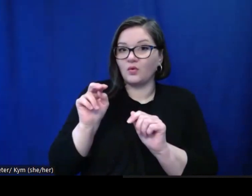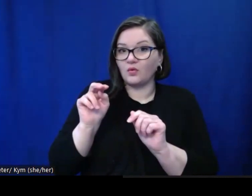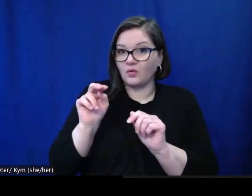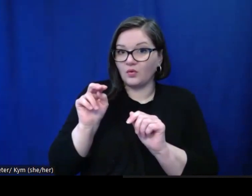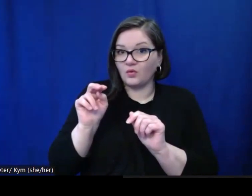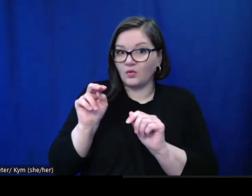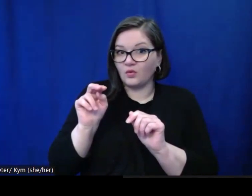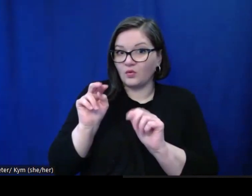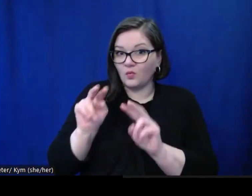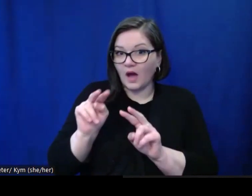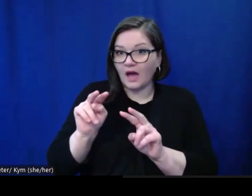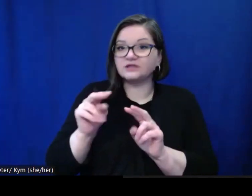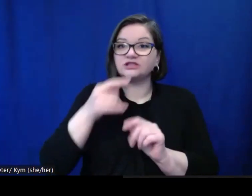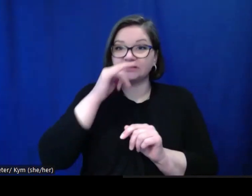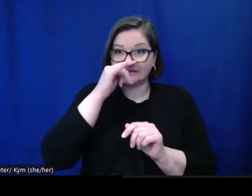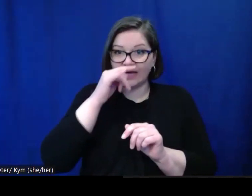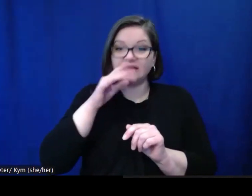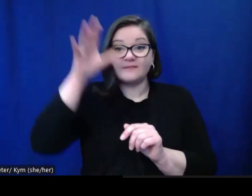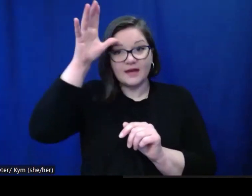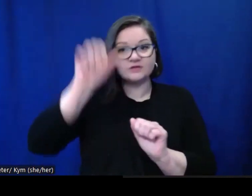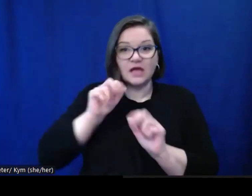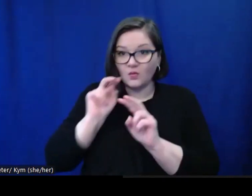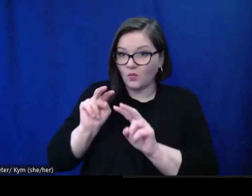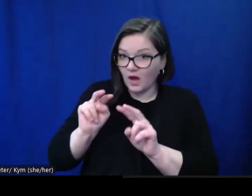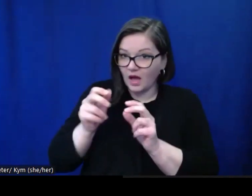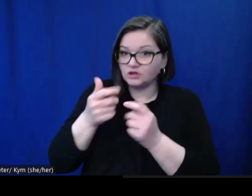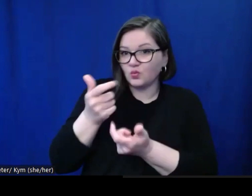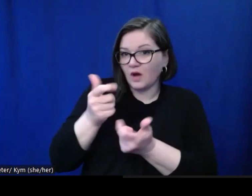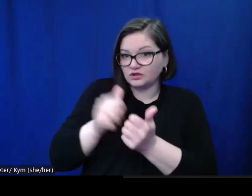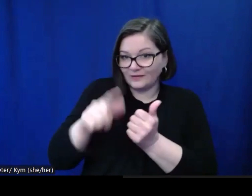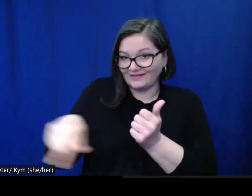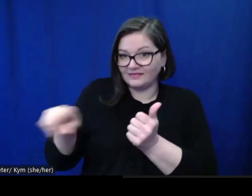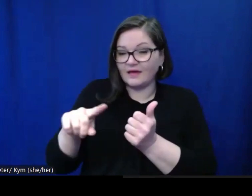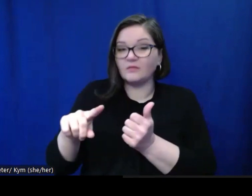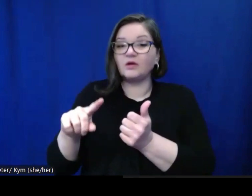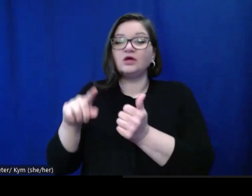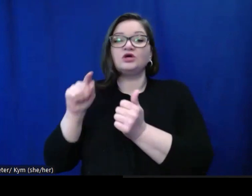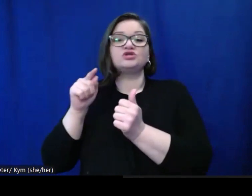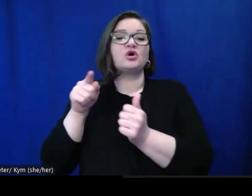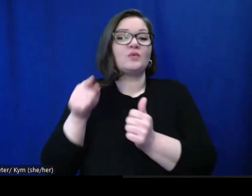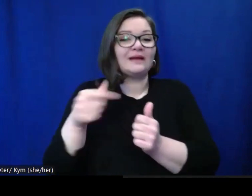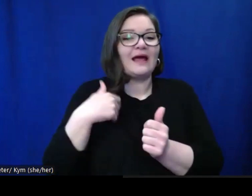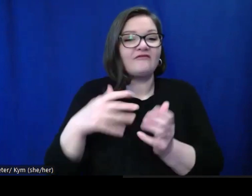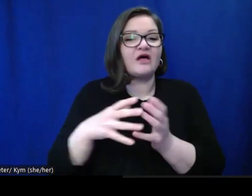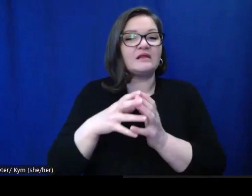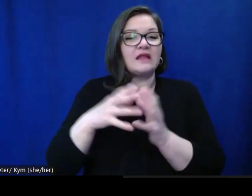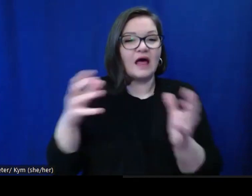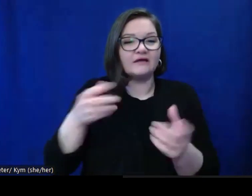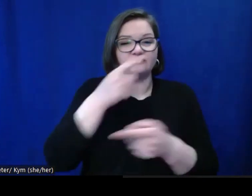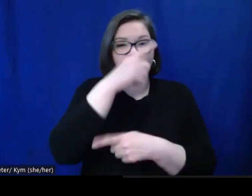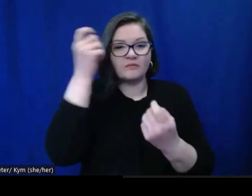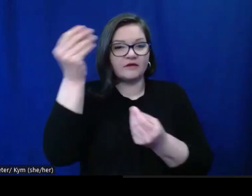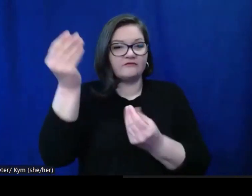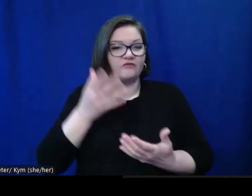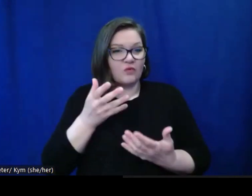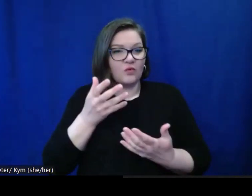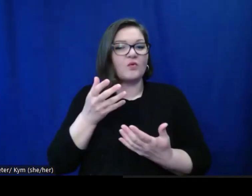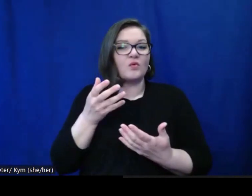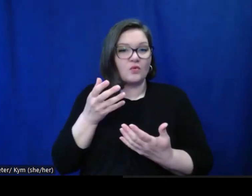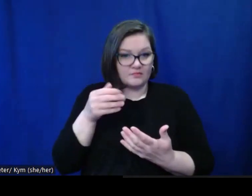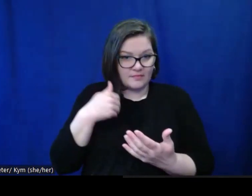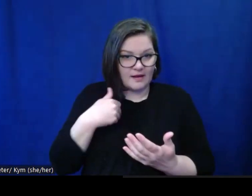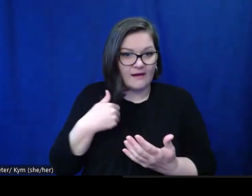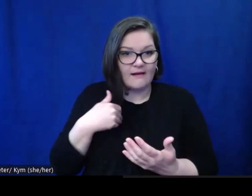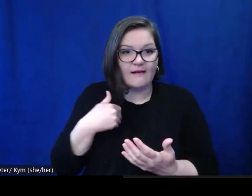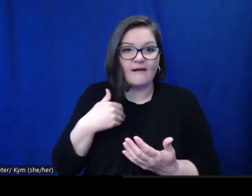can also watch with them. So out of this project, they have a lot of trauma-informed information that I find helpful that I share